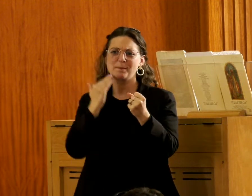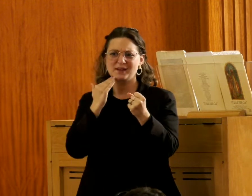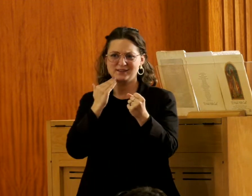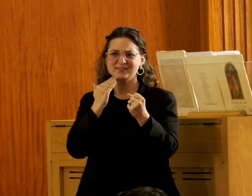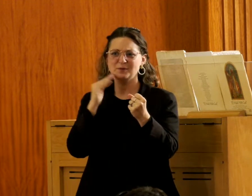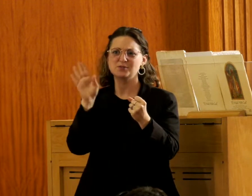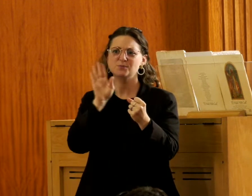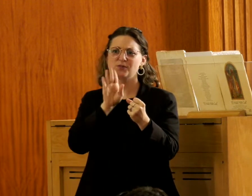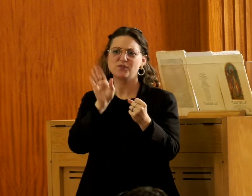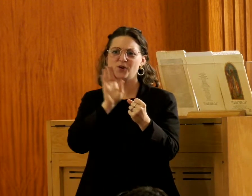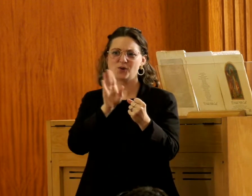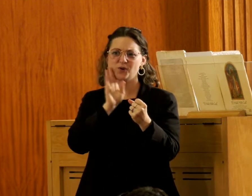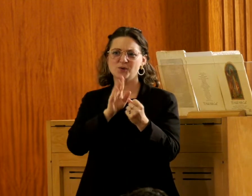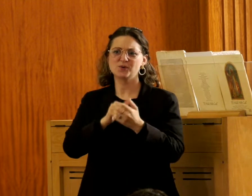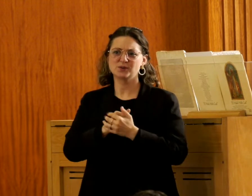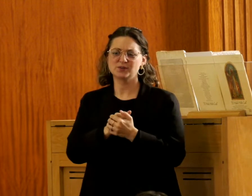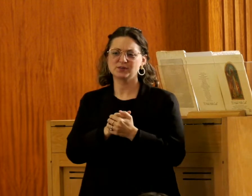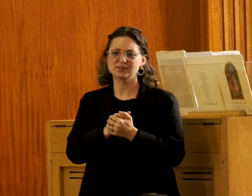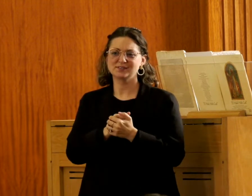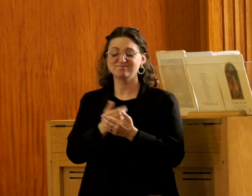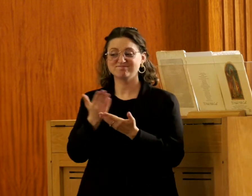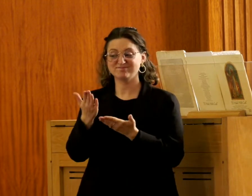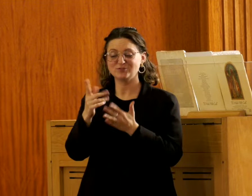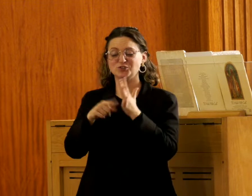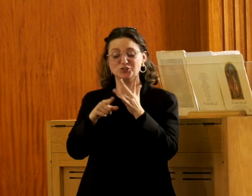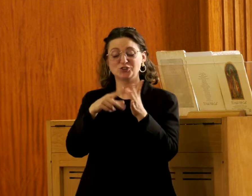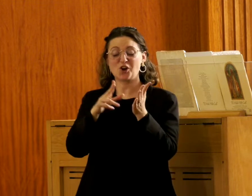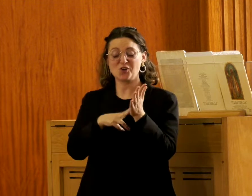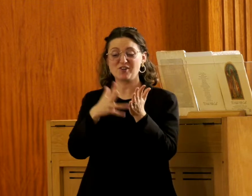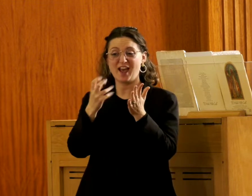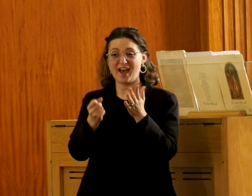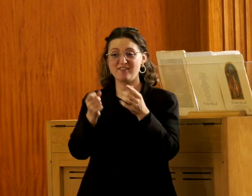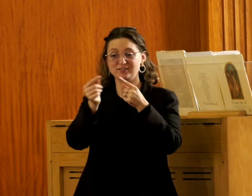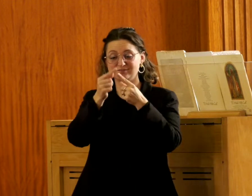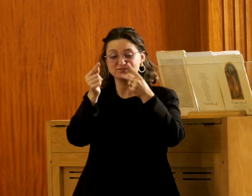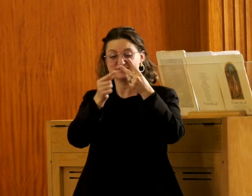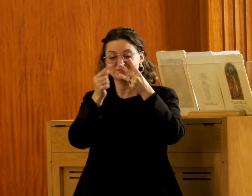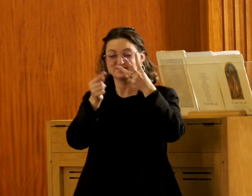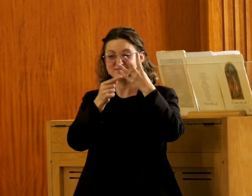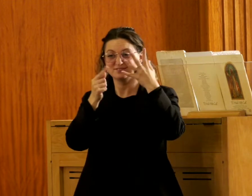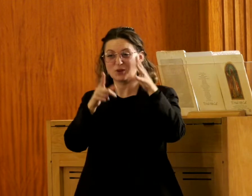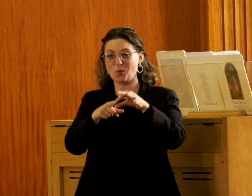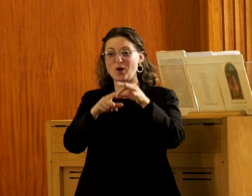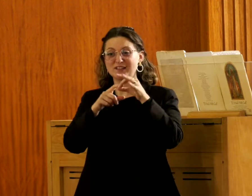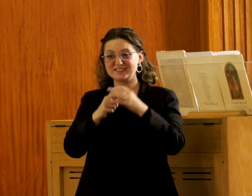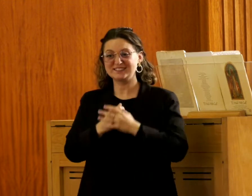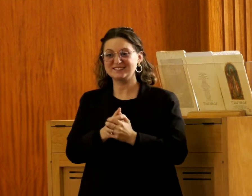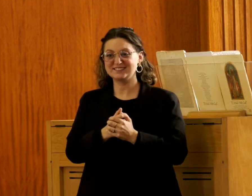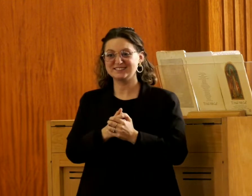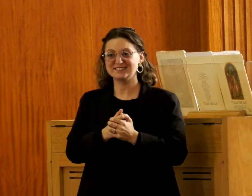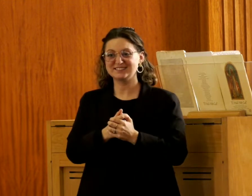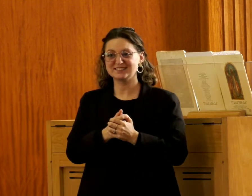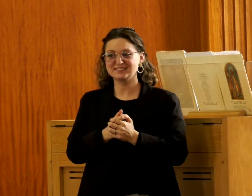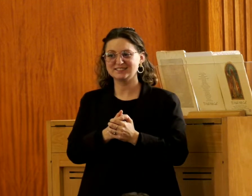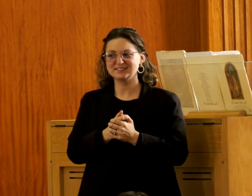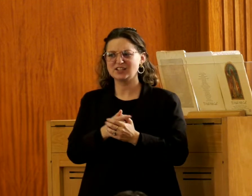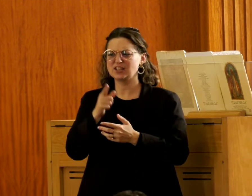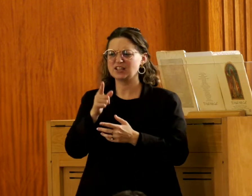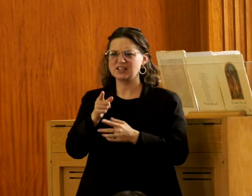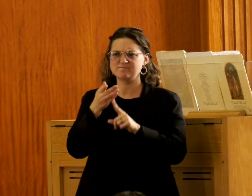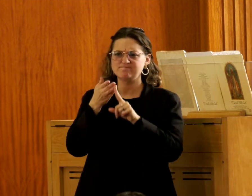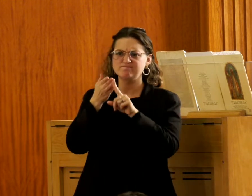that passage are seen in Joan, and we've just listened to them. I think one of the key things was